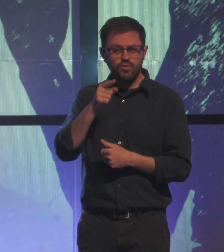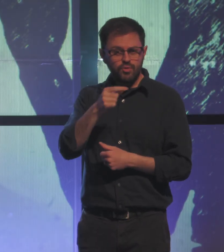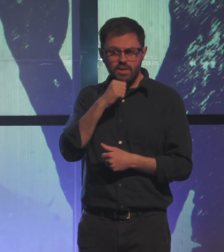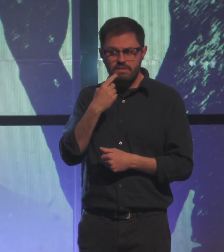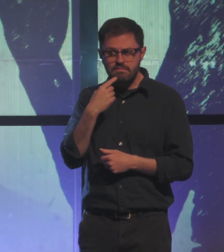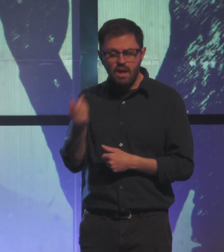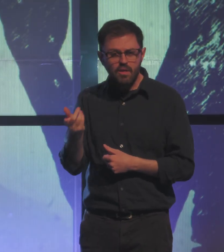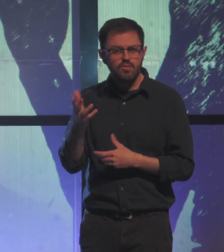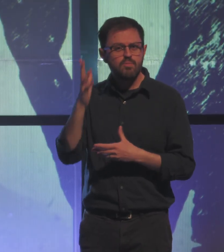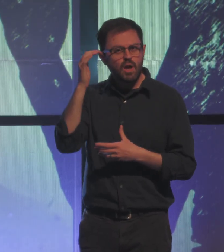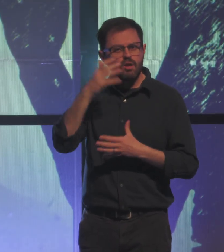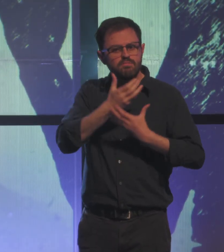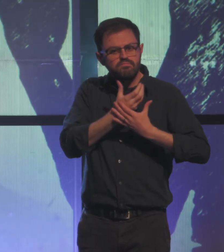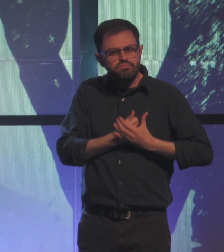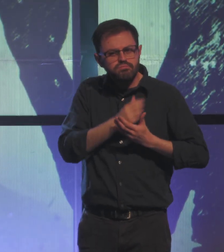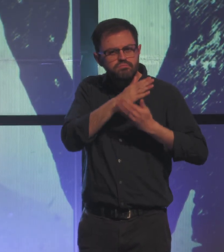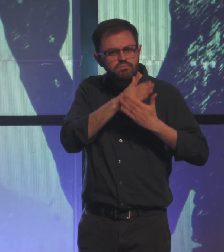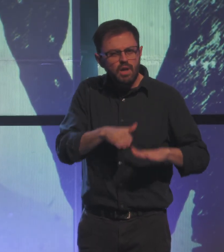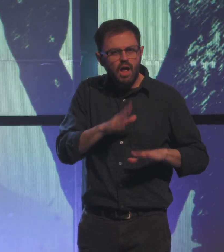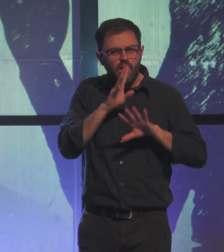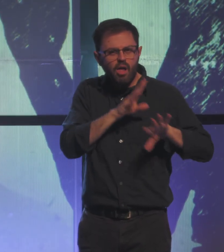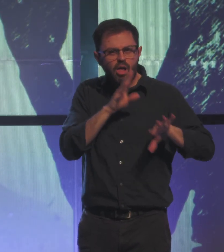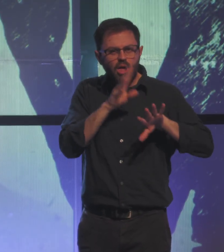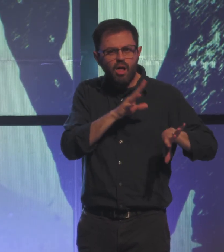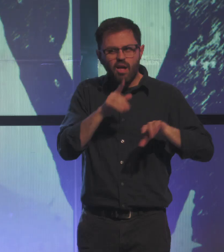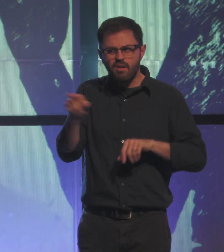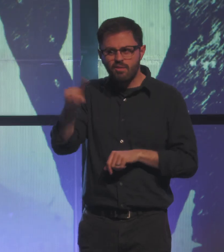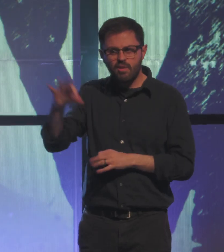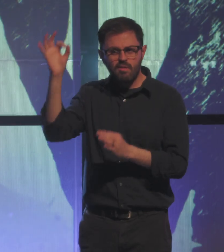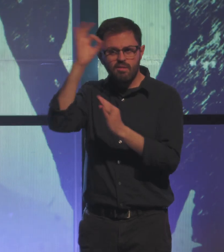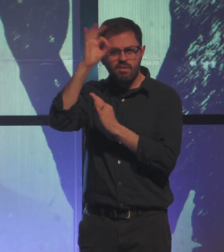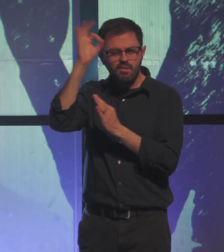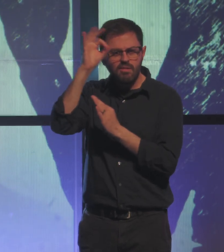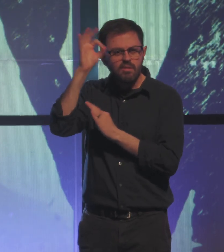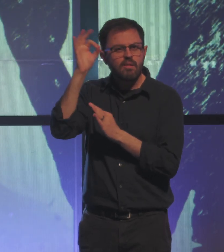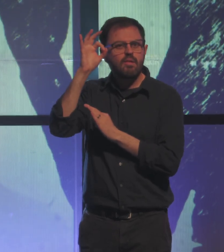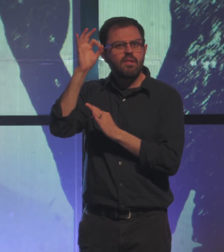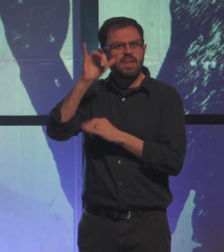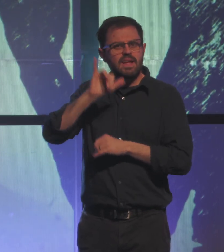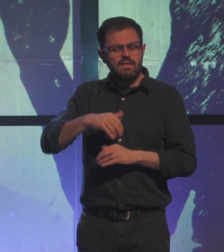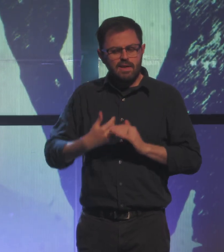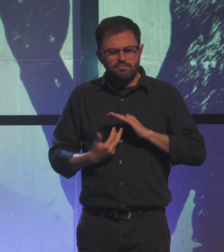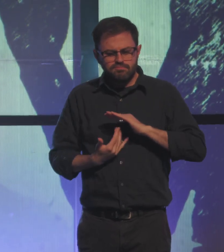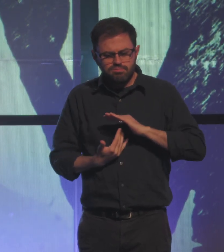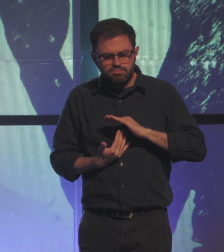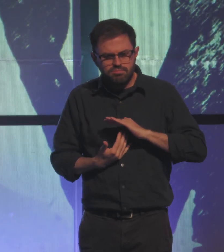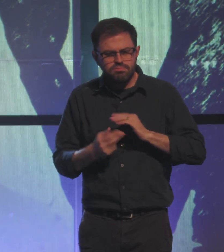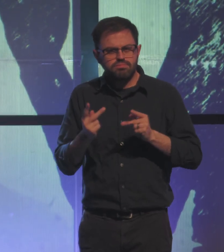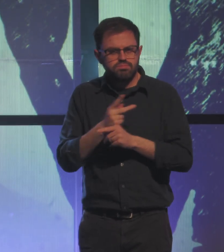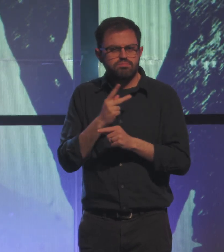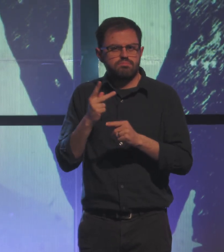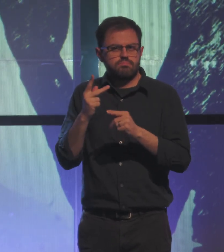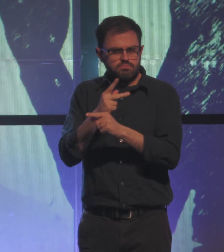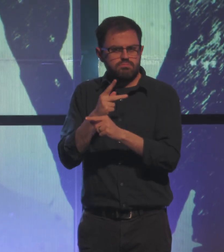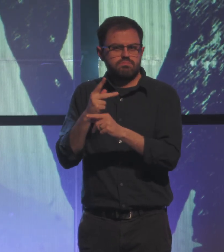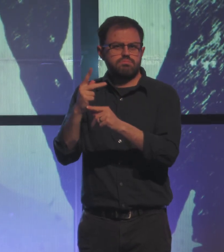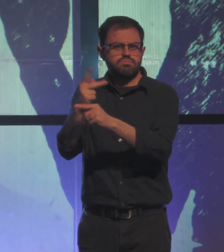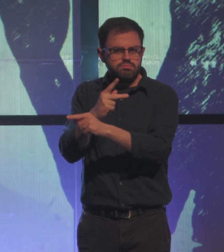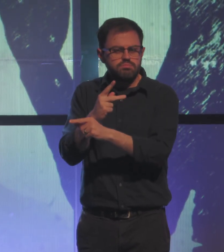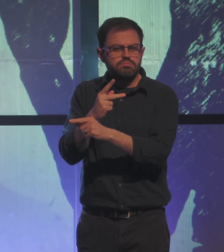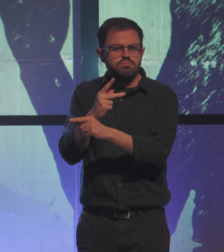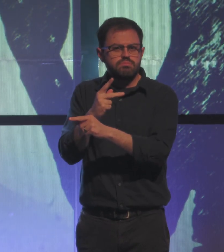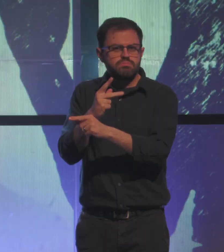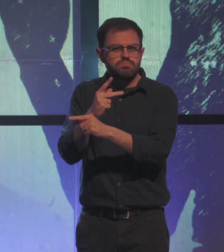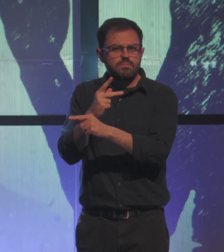been silence, because we've pushed it aside, this tension, this bitterness, this resentment, it starts to build. And then we